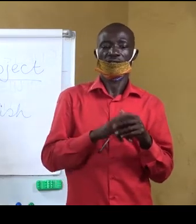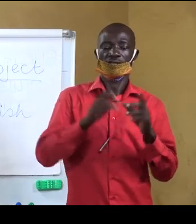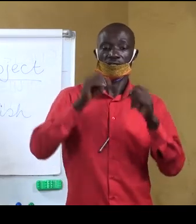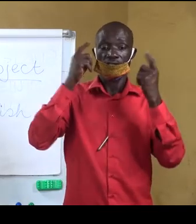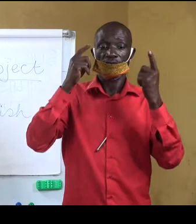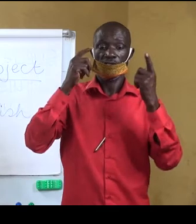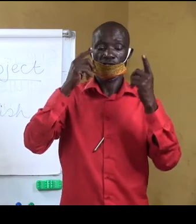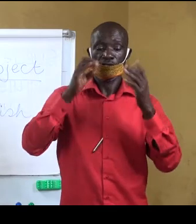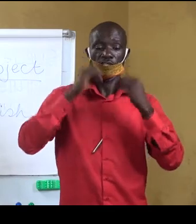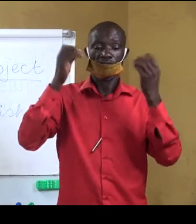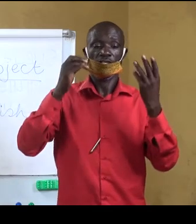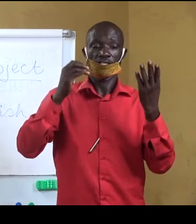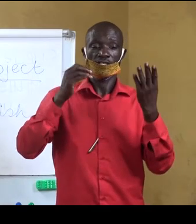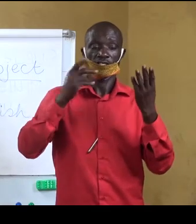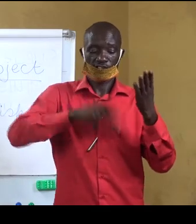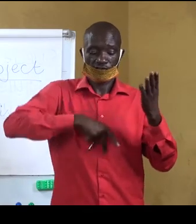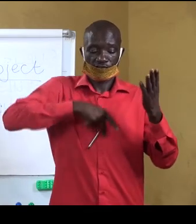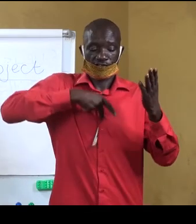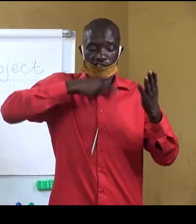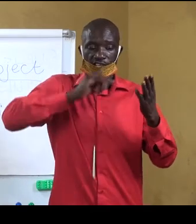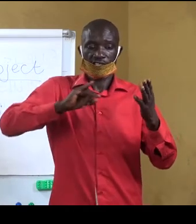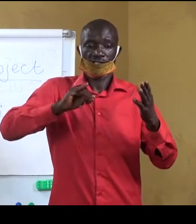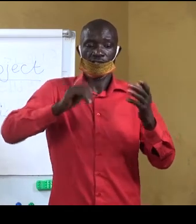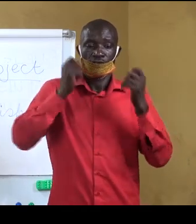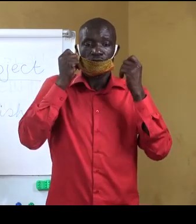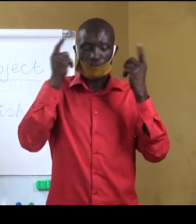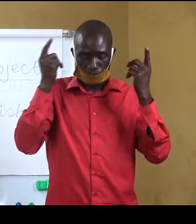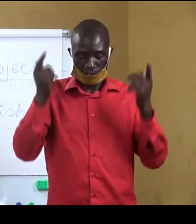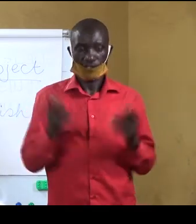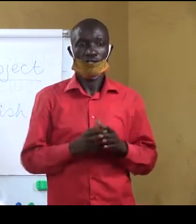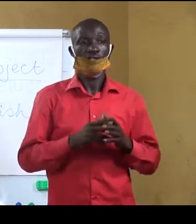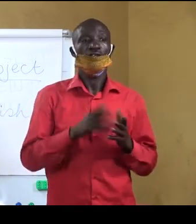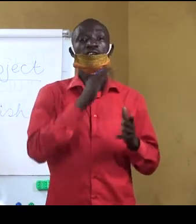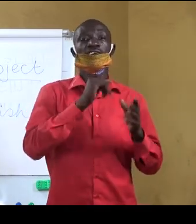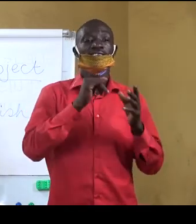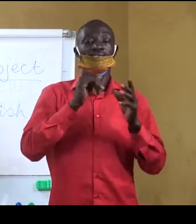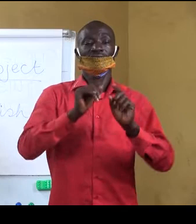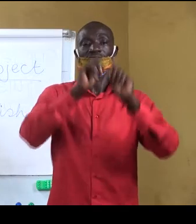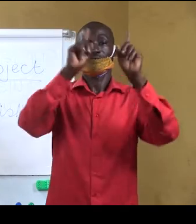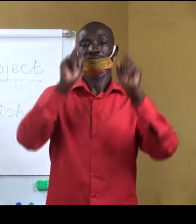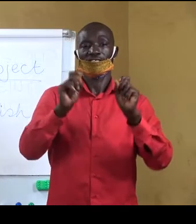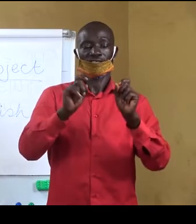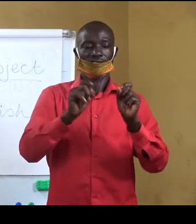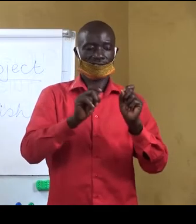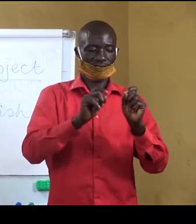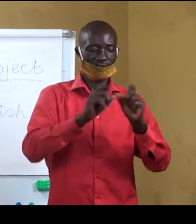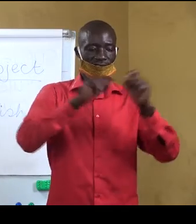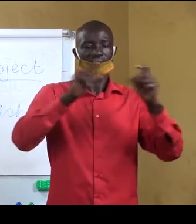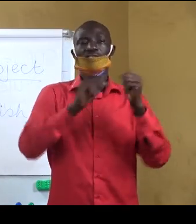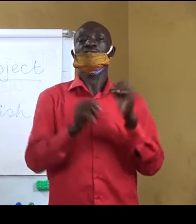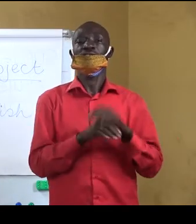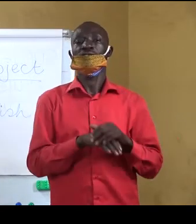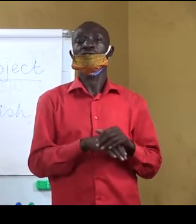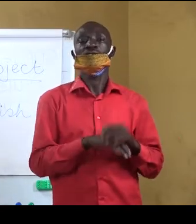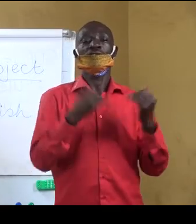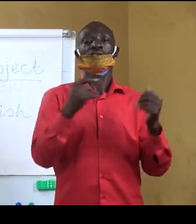Exclamatory expresses the speaker's feelings. And interrogatory simply asks questions.